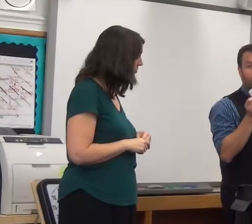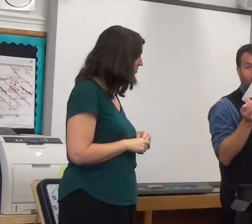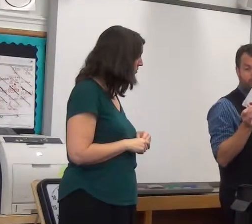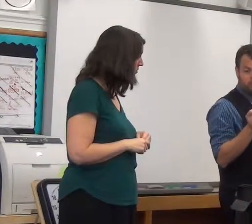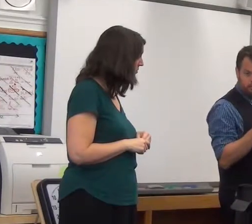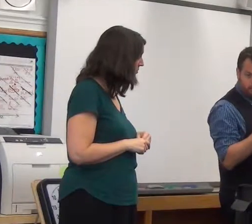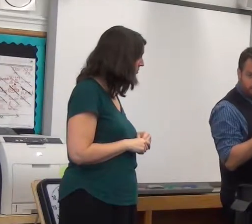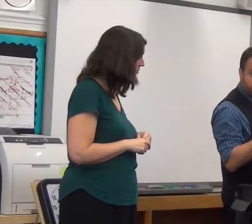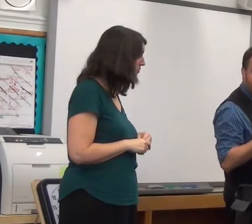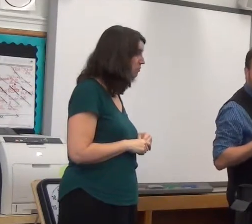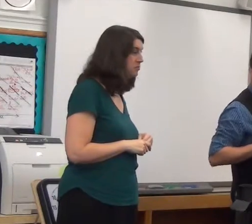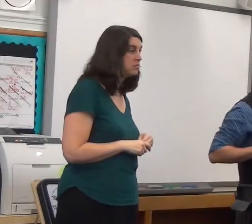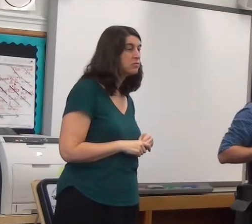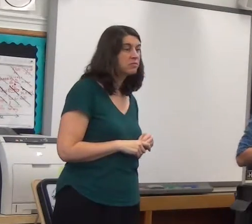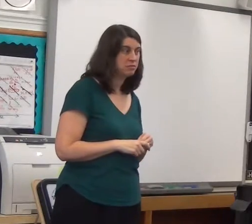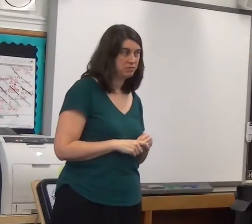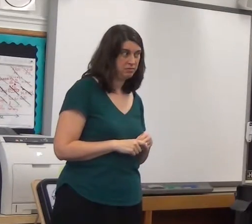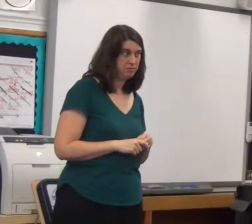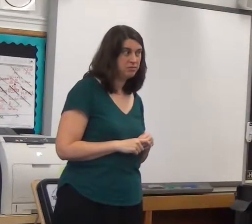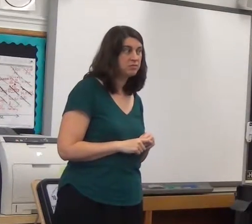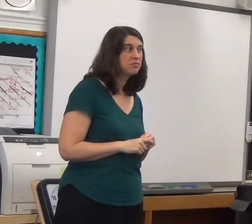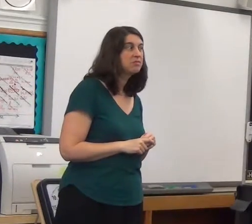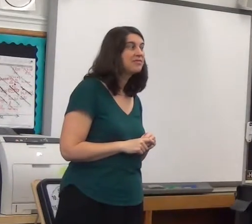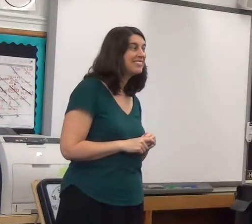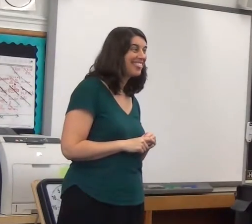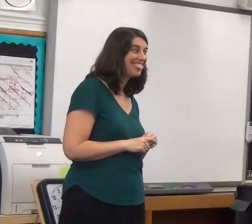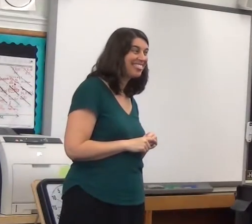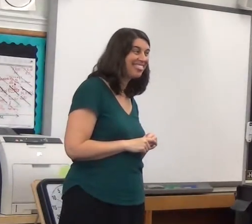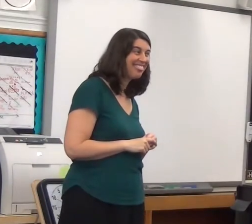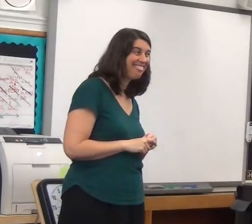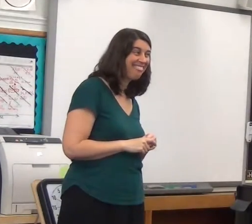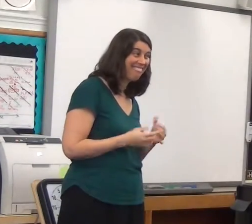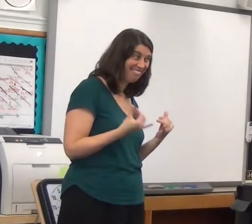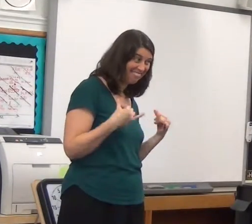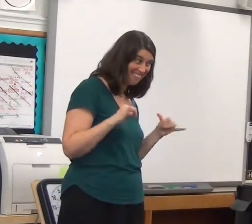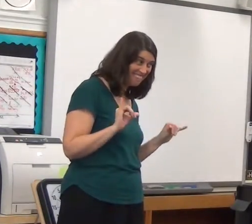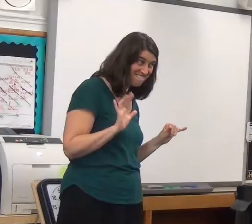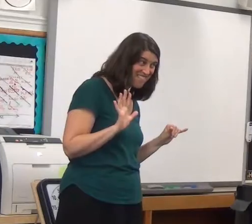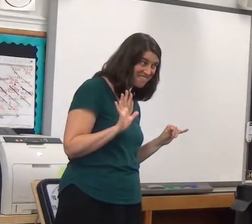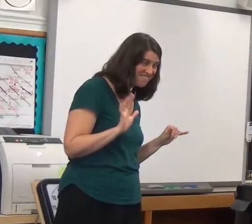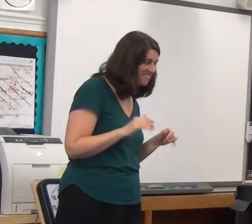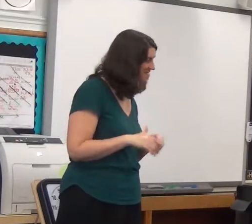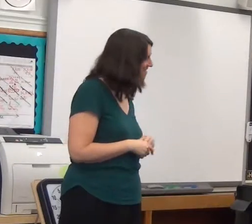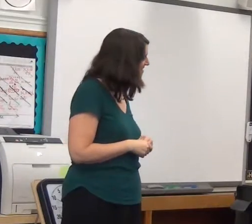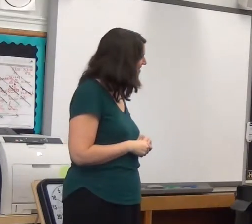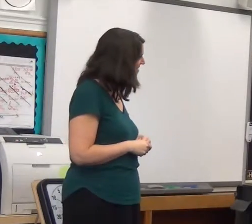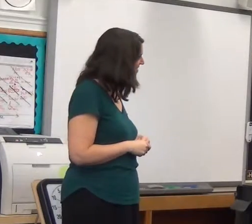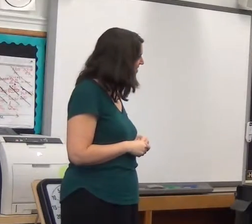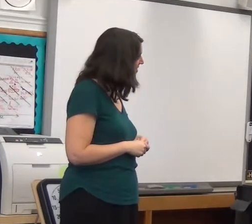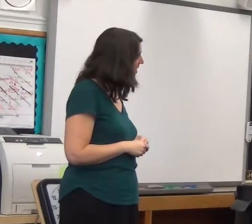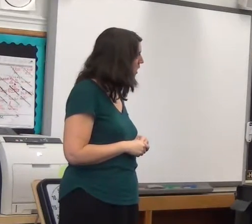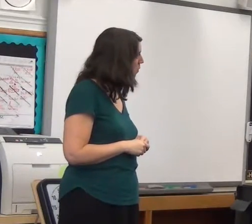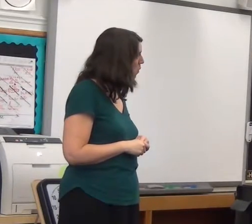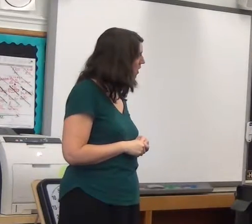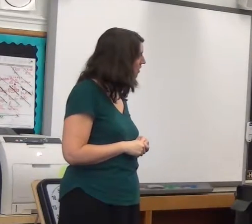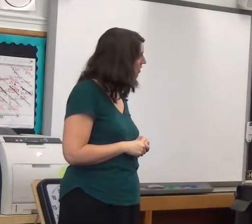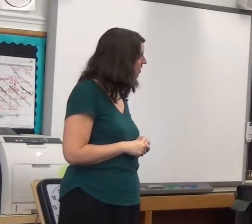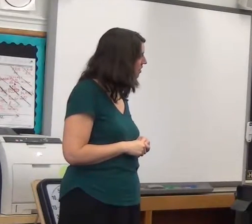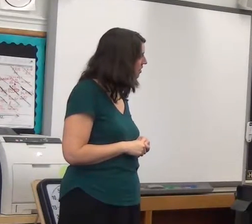1, 2 cards away inside the box. And yet, I still